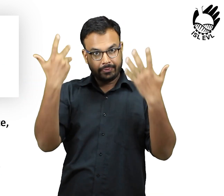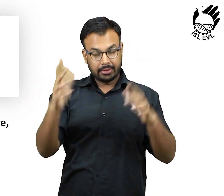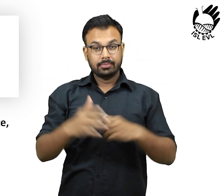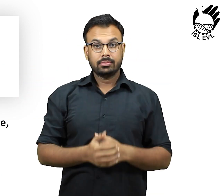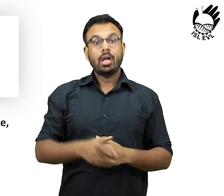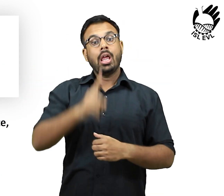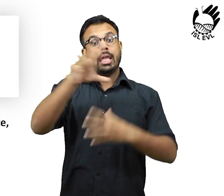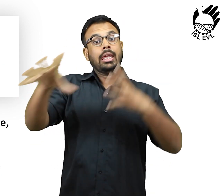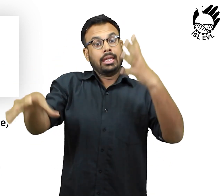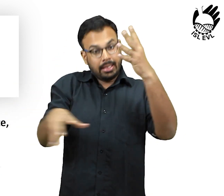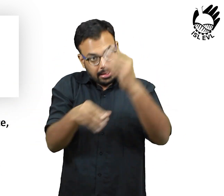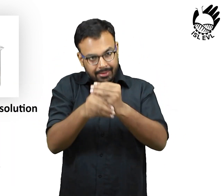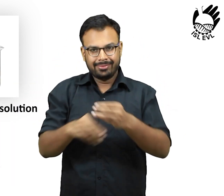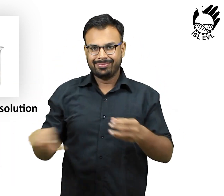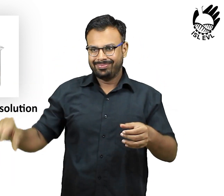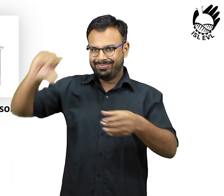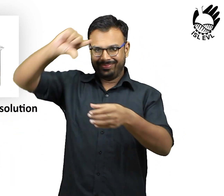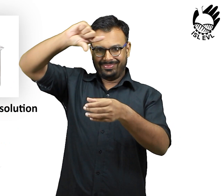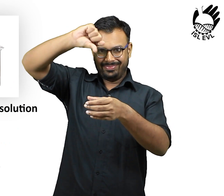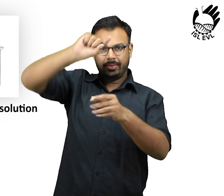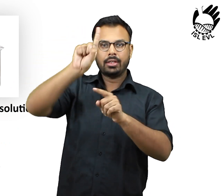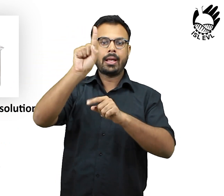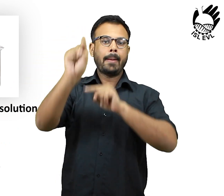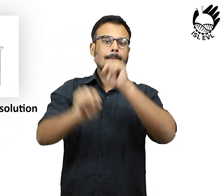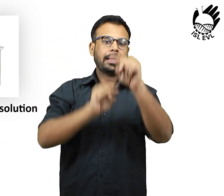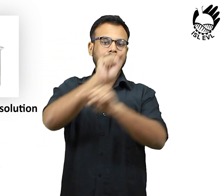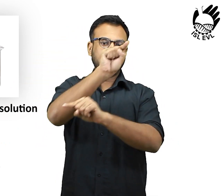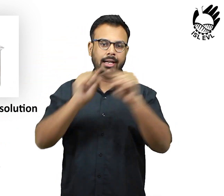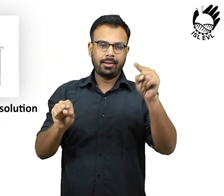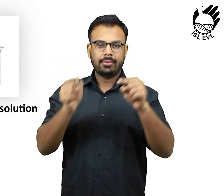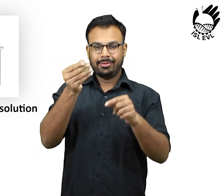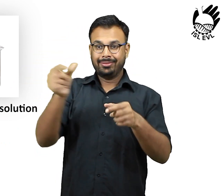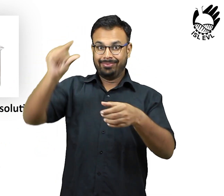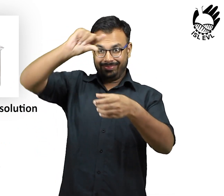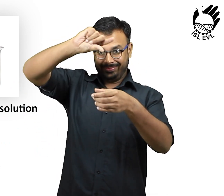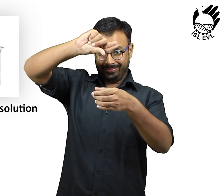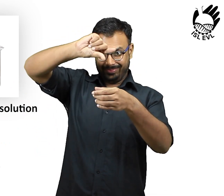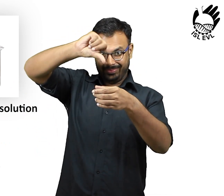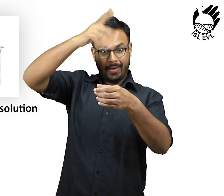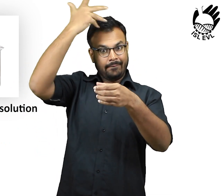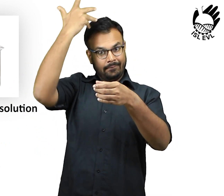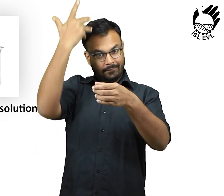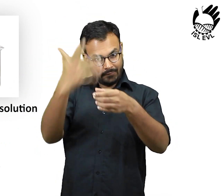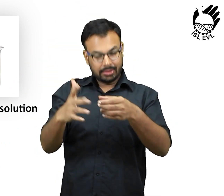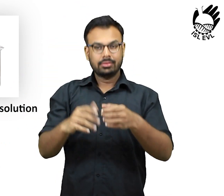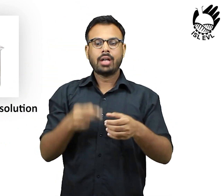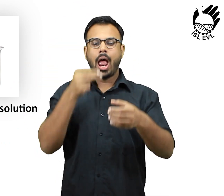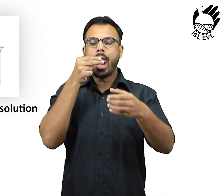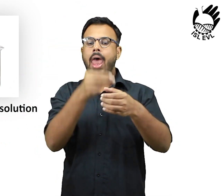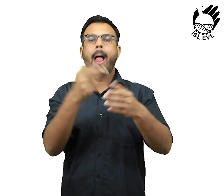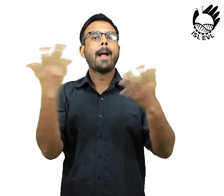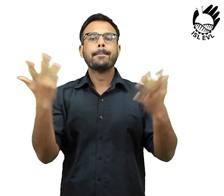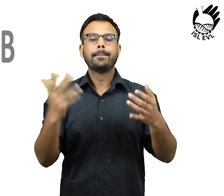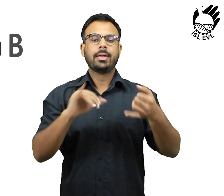Now add 20 centimeters cube of 1% starch solution